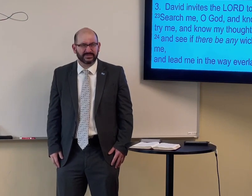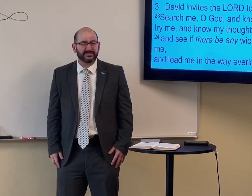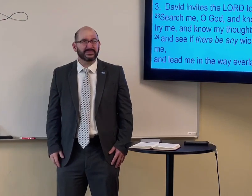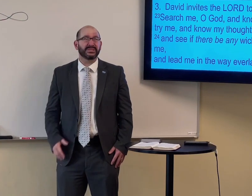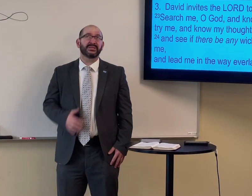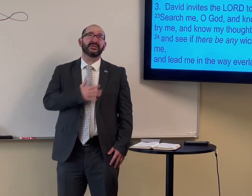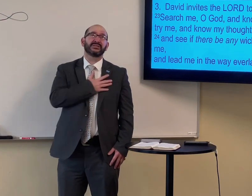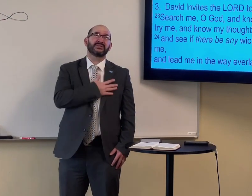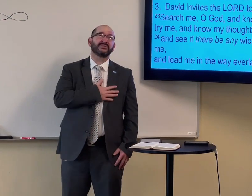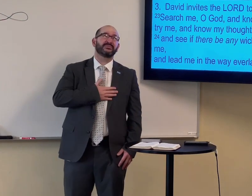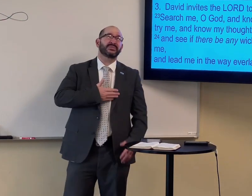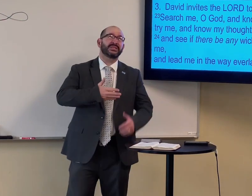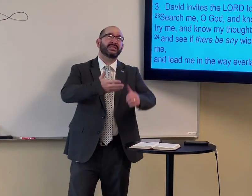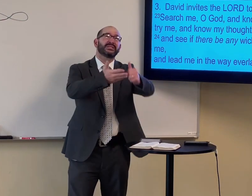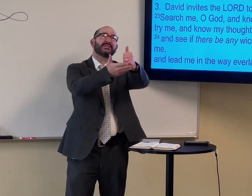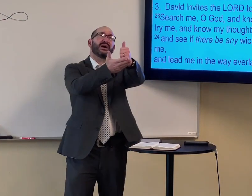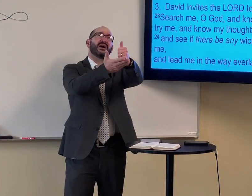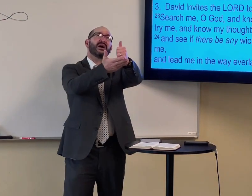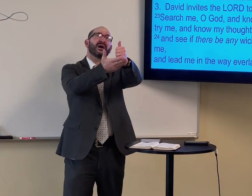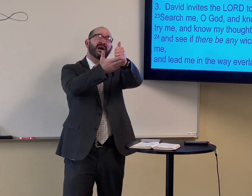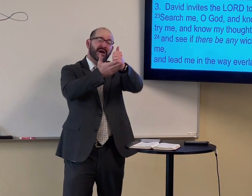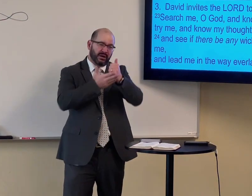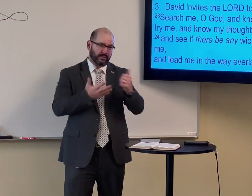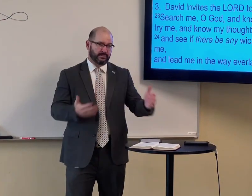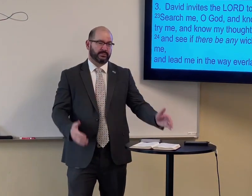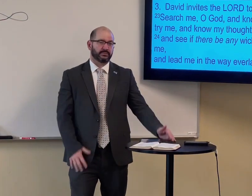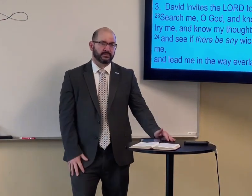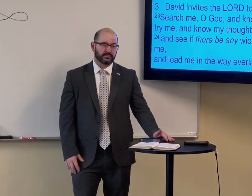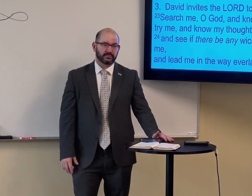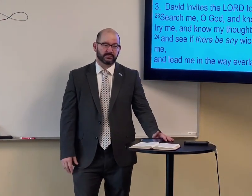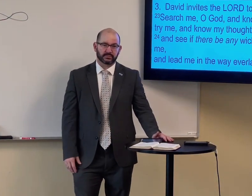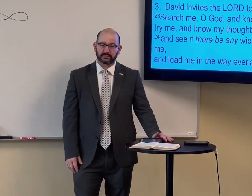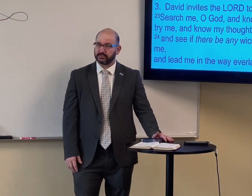I know you want me to do this. Say, God, help me.